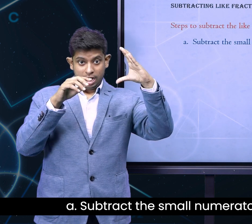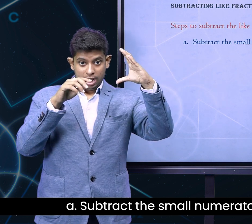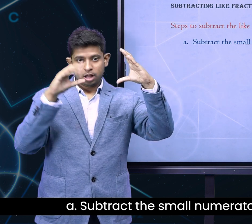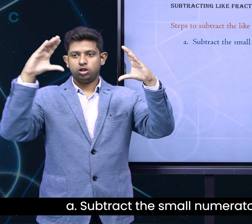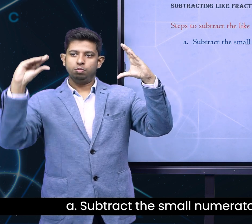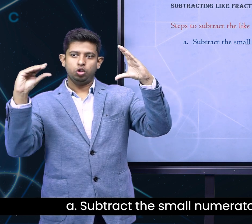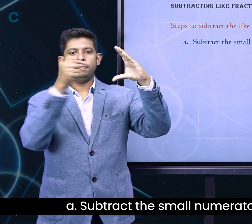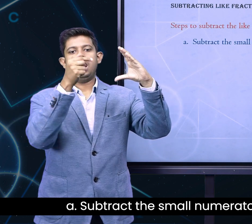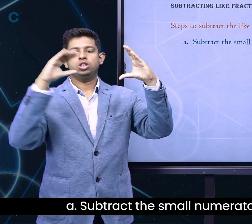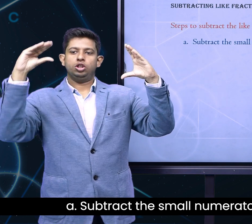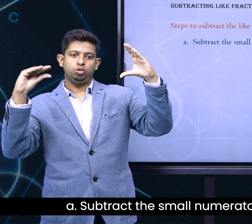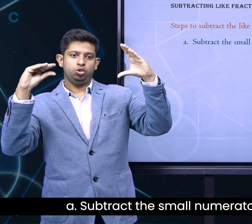one.